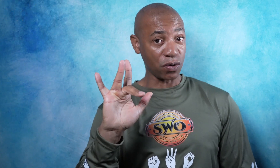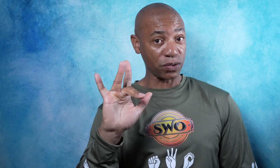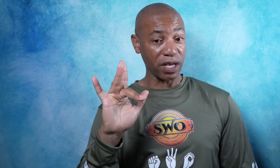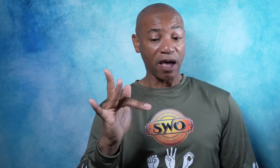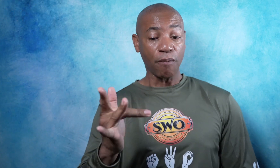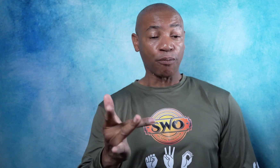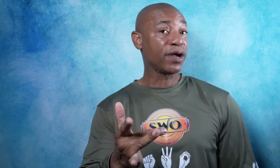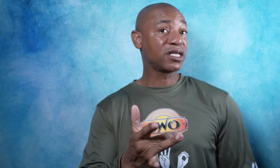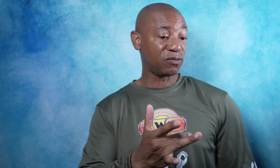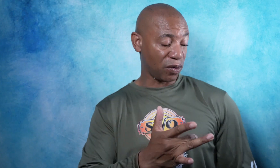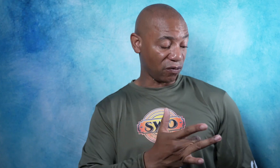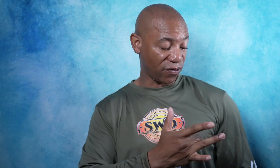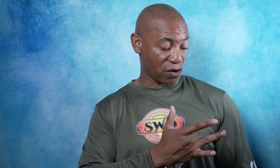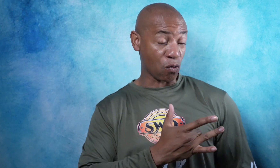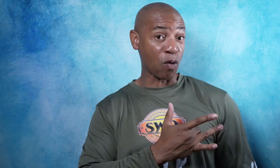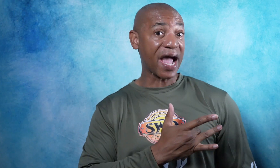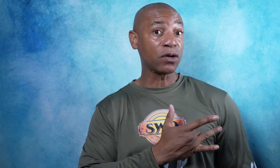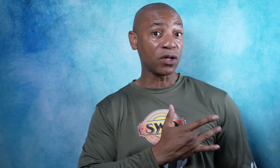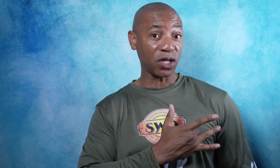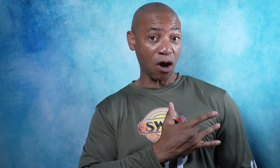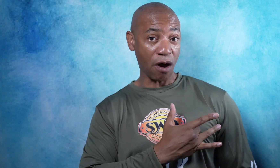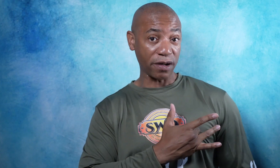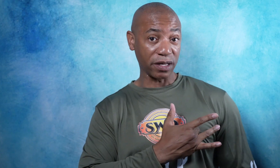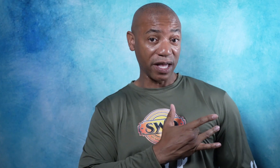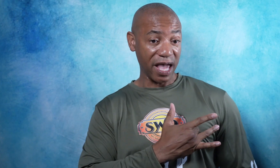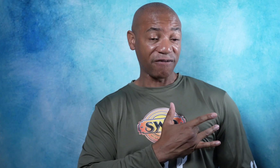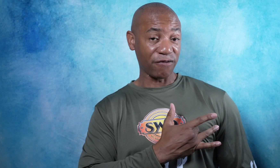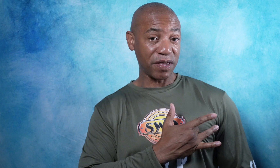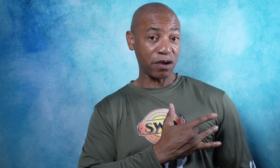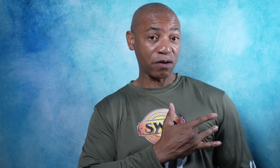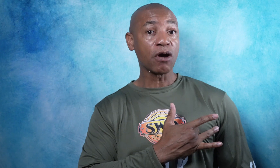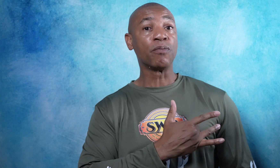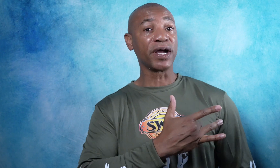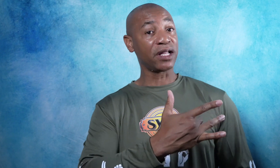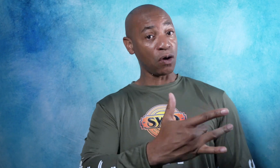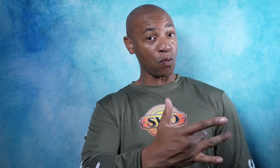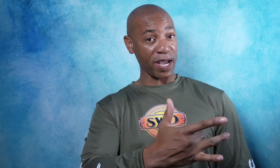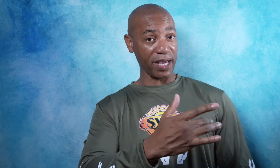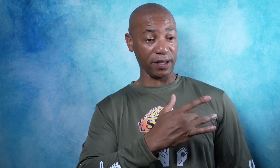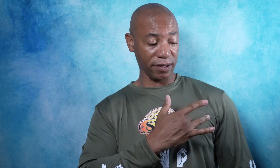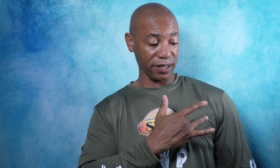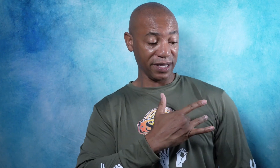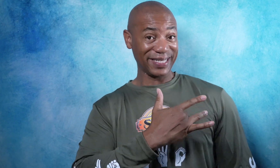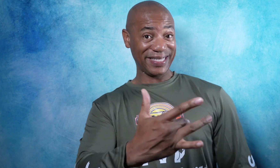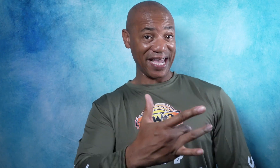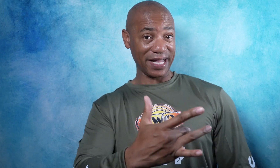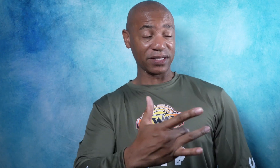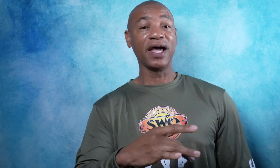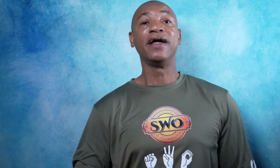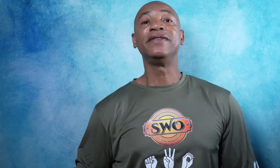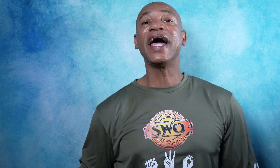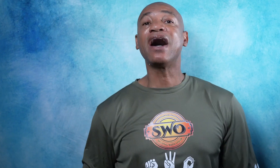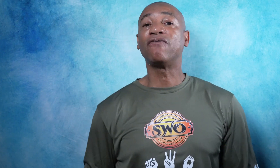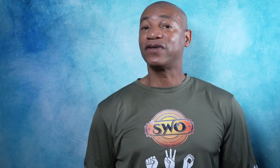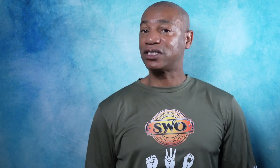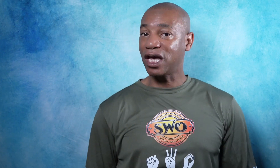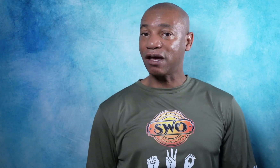downward, bring this middle finger right on the heart, and from here, bring it away. Tend. Now for the second